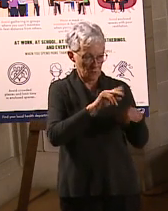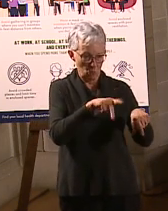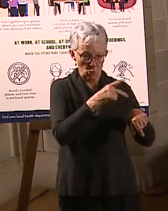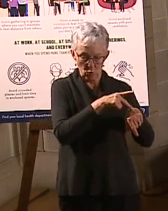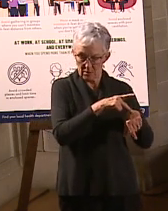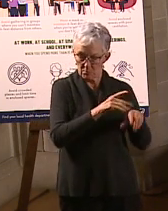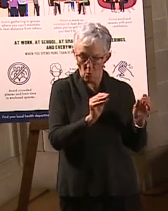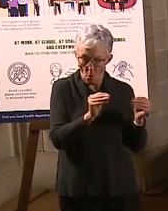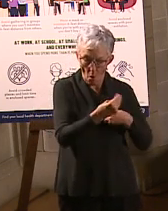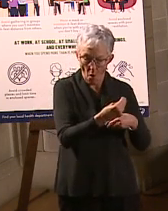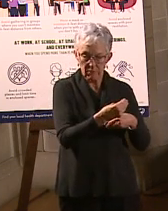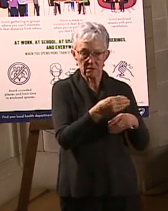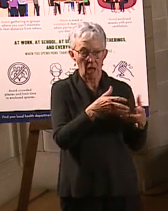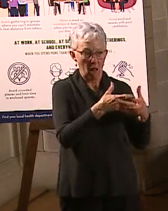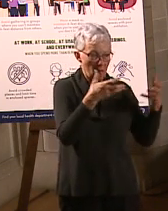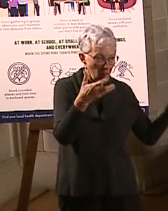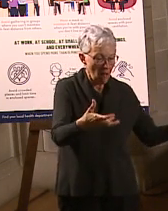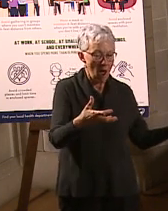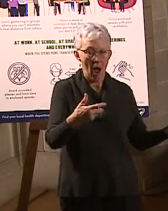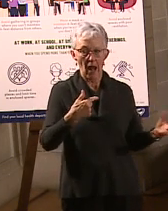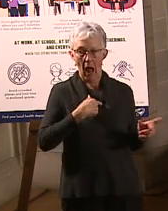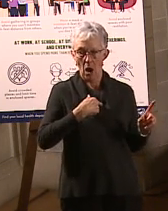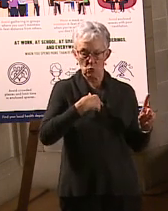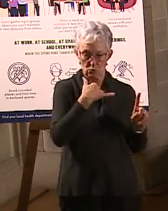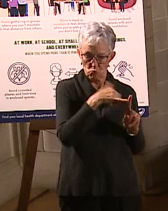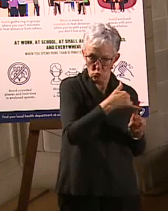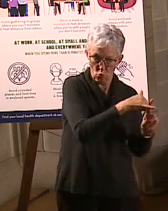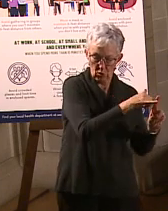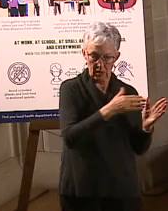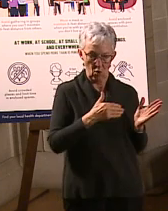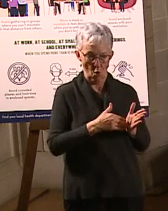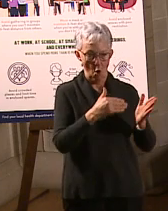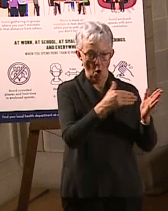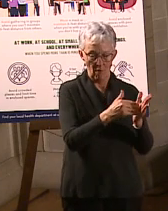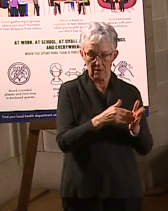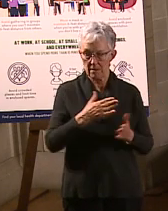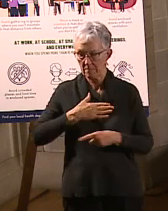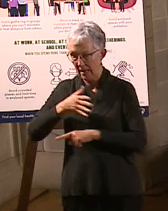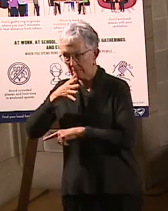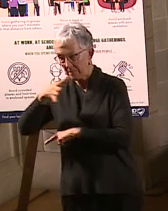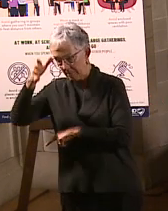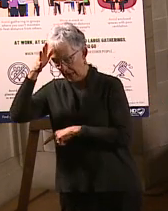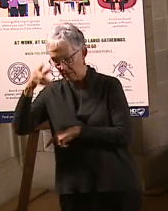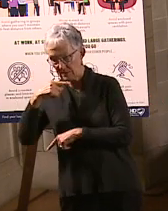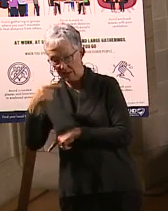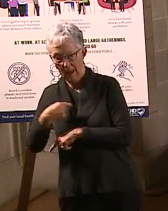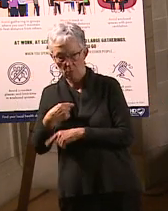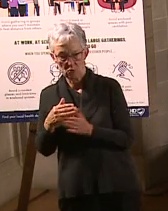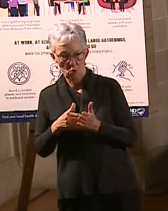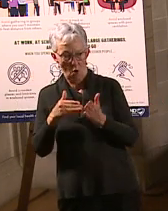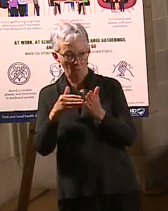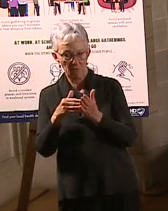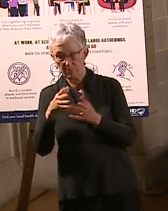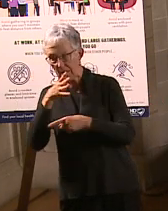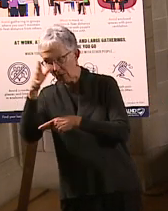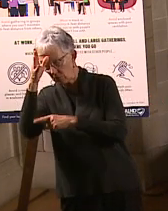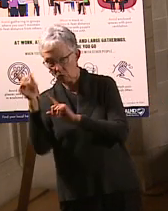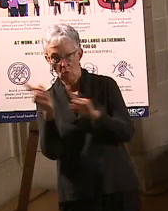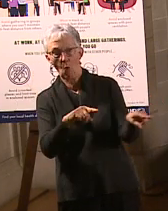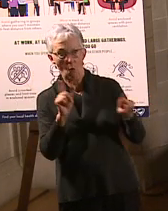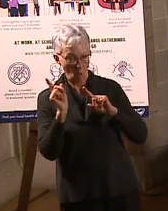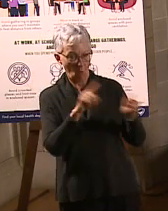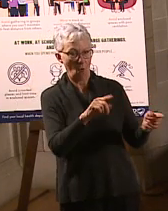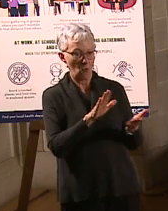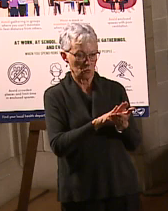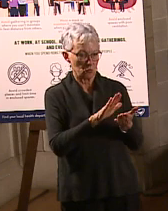bit. My family and I had this ongoing joke that they spent more time at the school than I did due to suspensions and being expelled. And so it